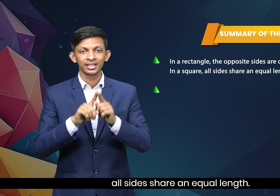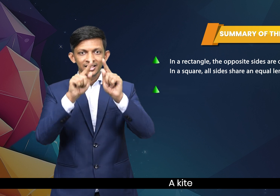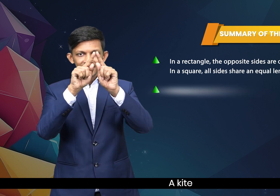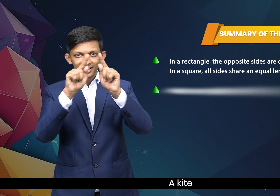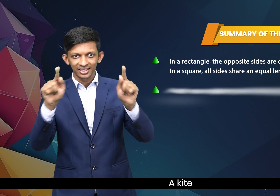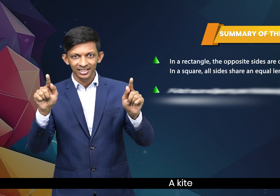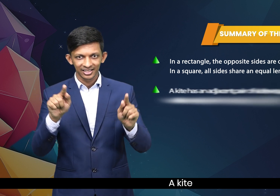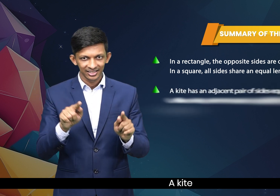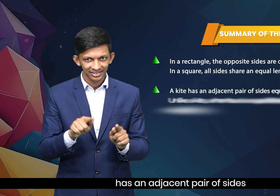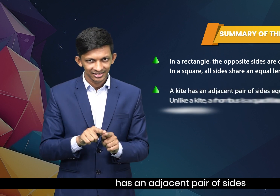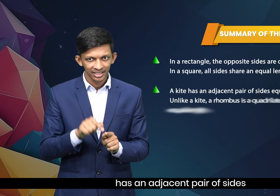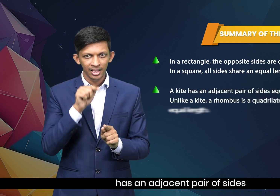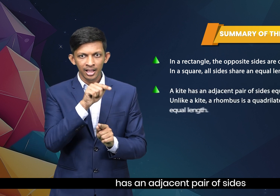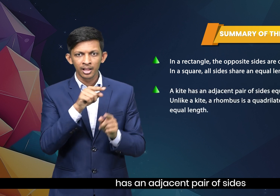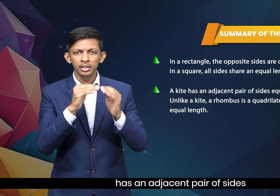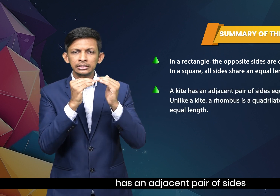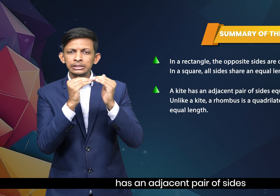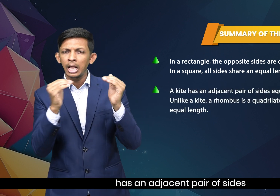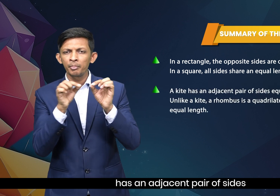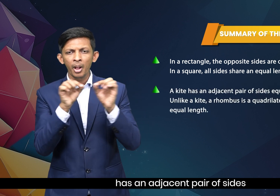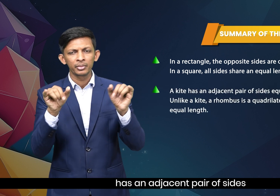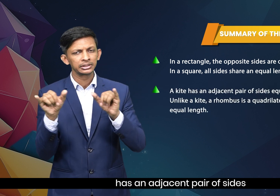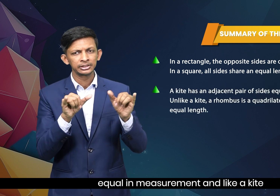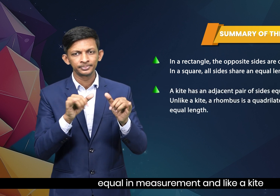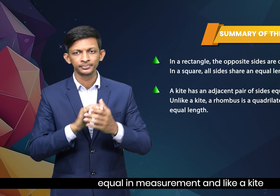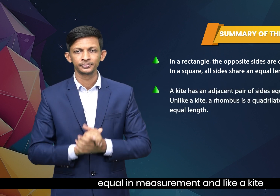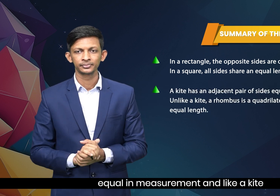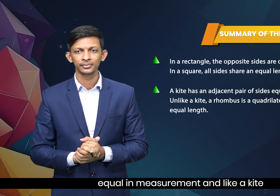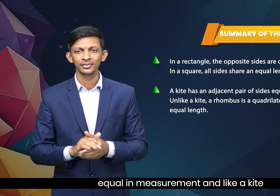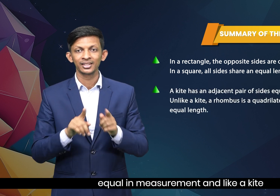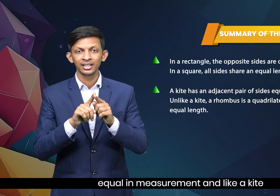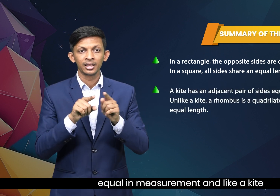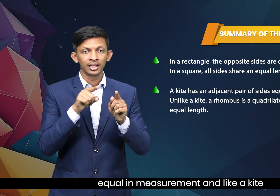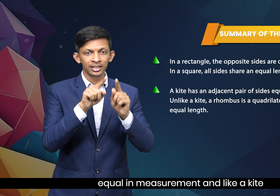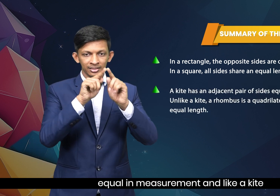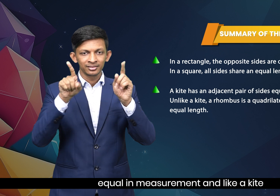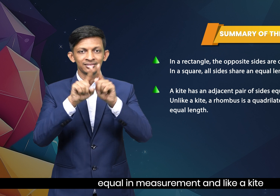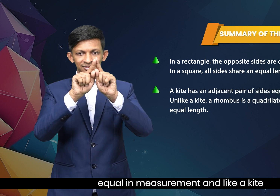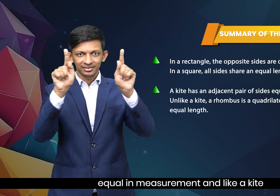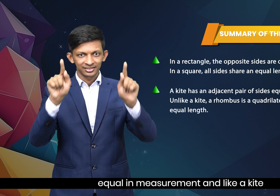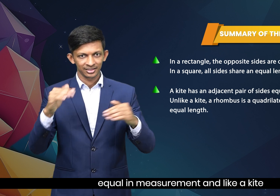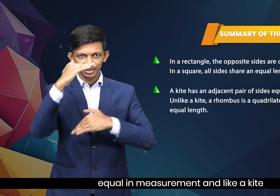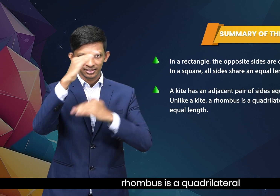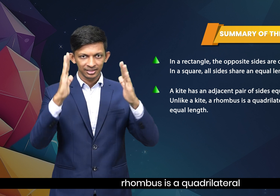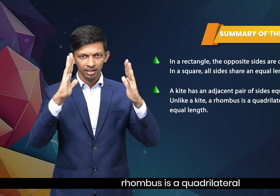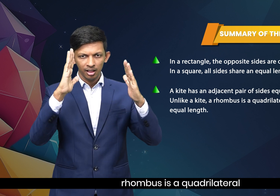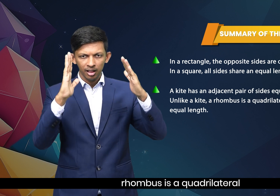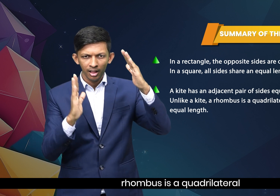A kite has an adjacent pair of sides equal in measurement. Unlike a kite, a rhombus